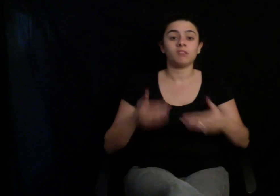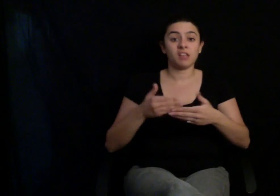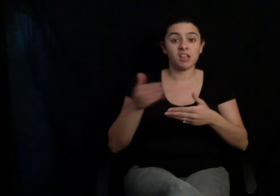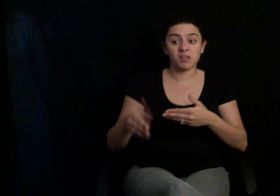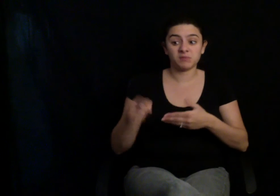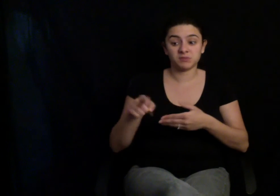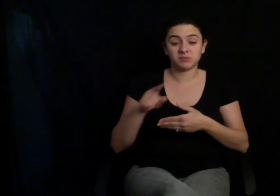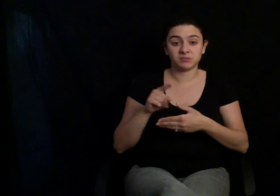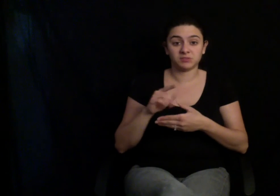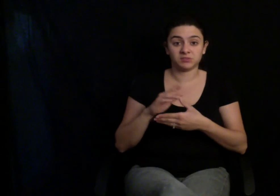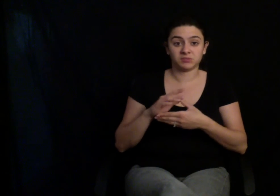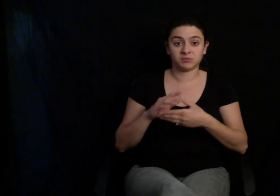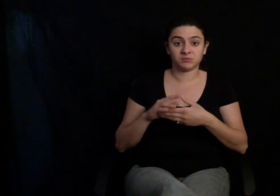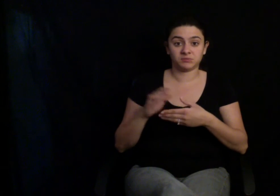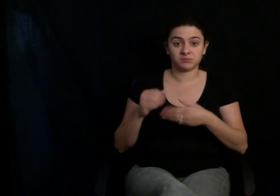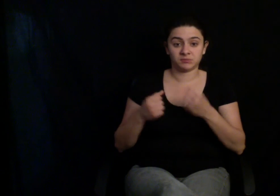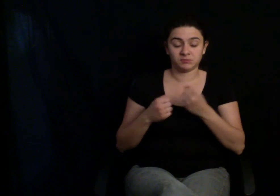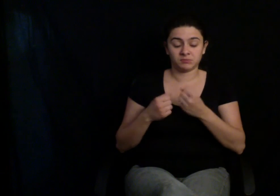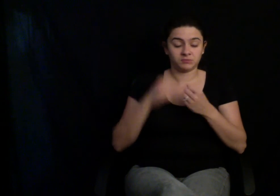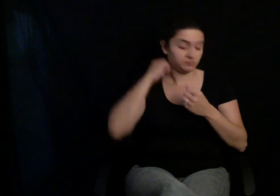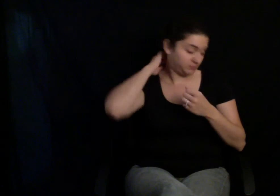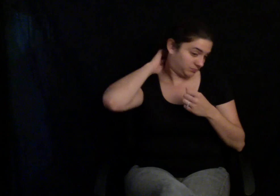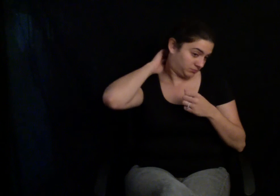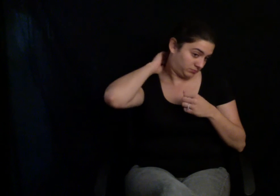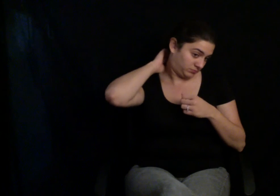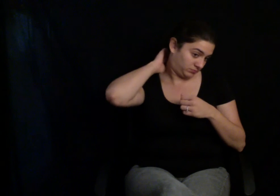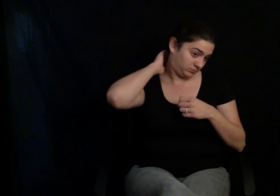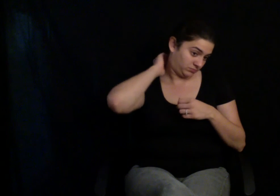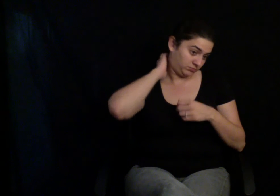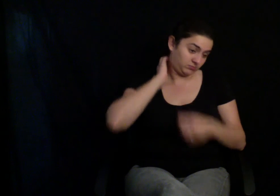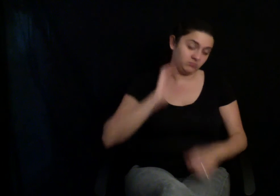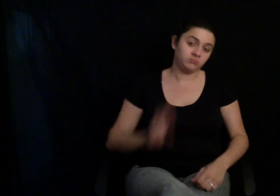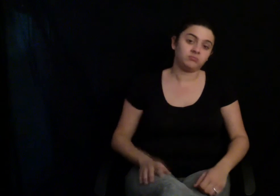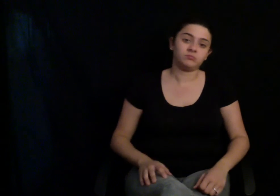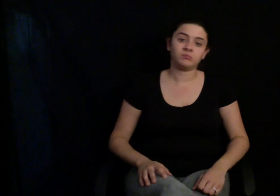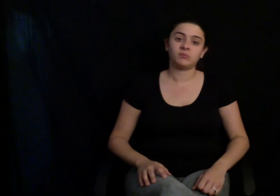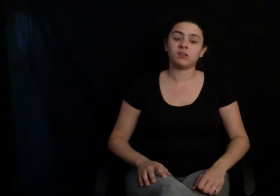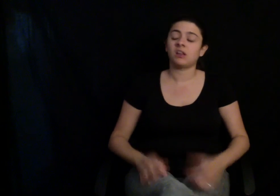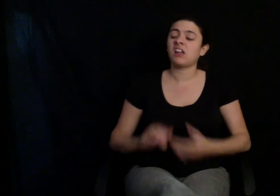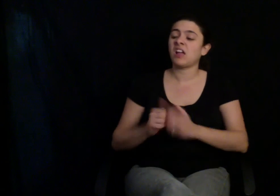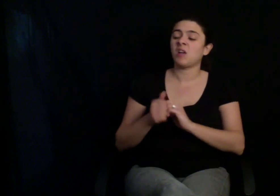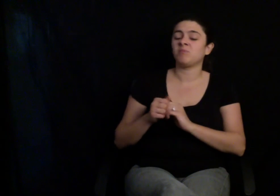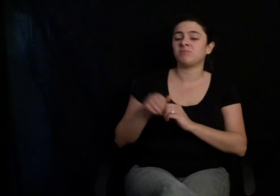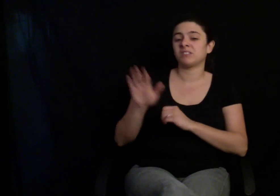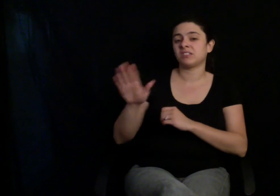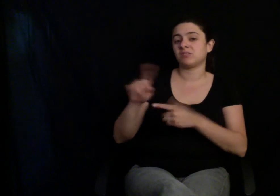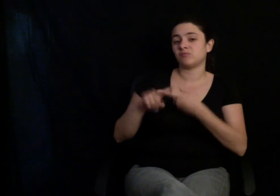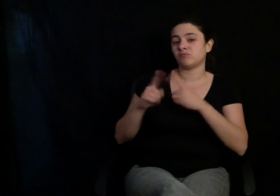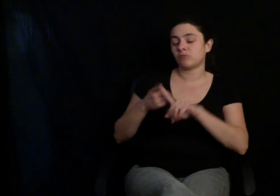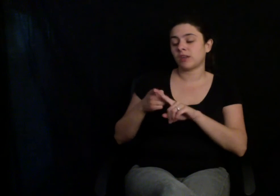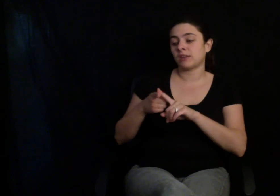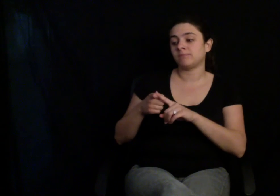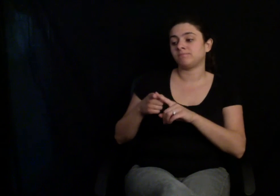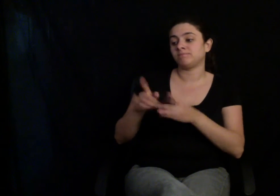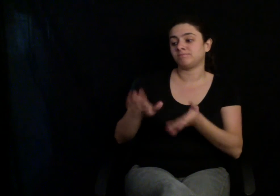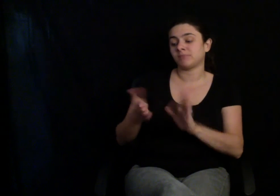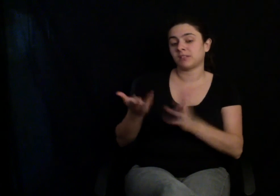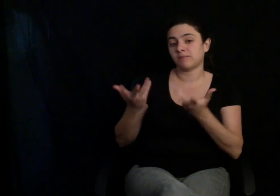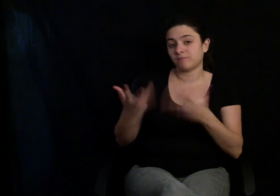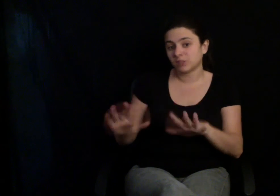named Edify, who unfortunately passed away, and how Alexander raised the necessary funds via Reddit to make sure he could at